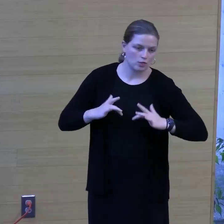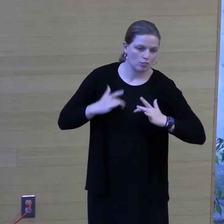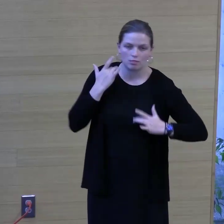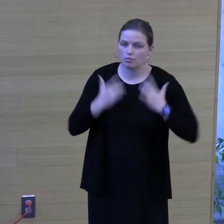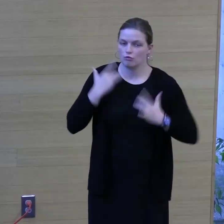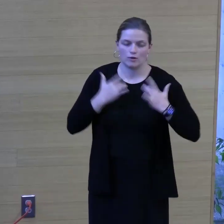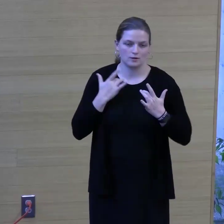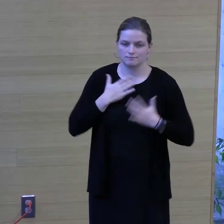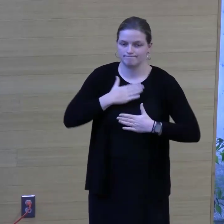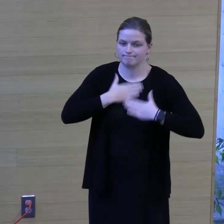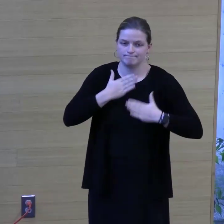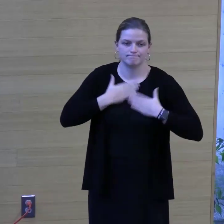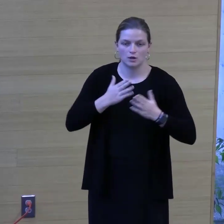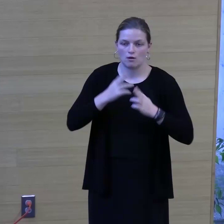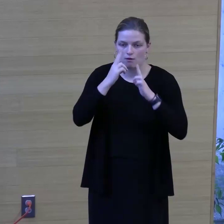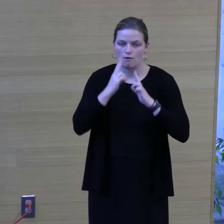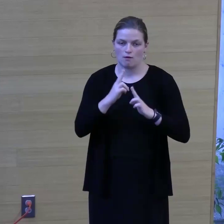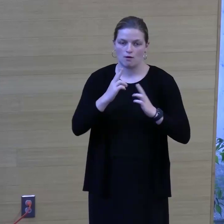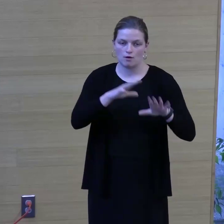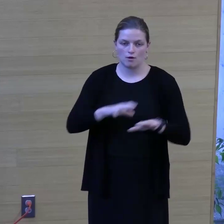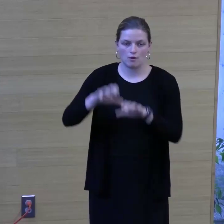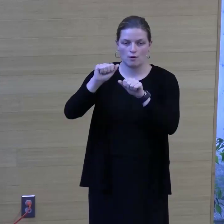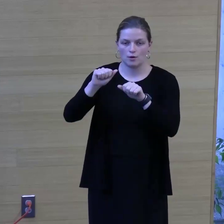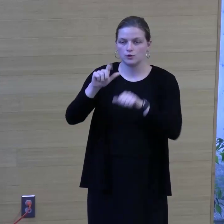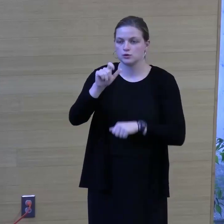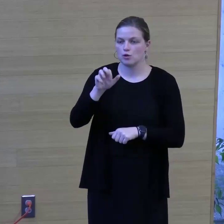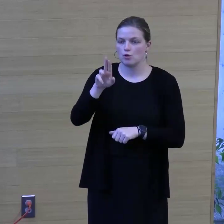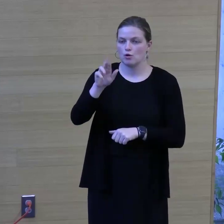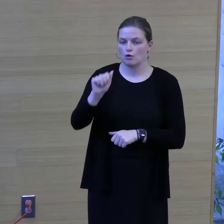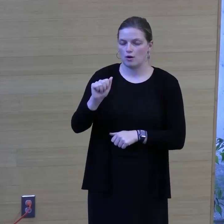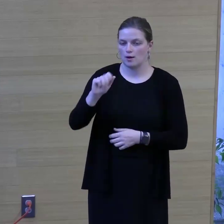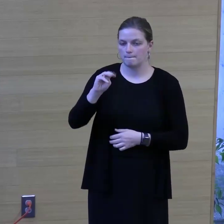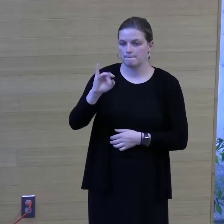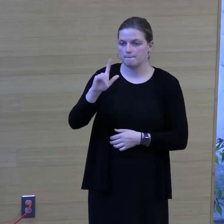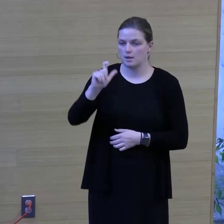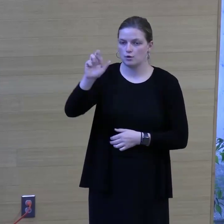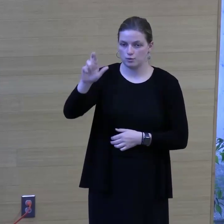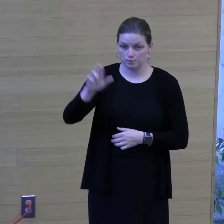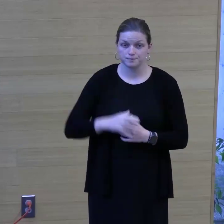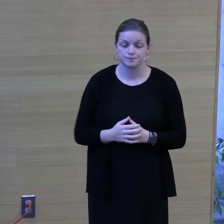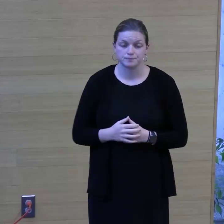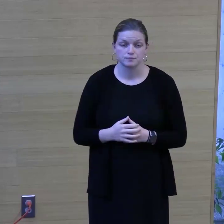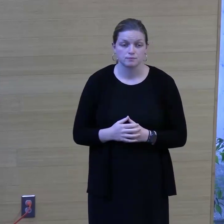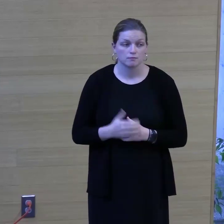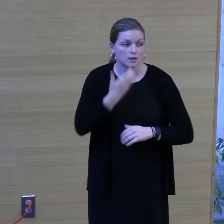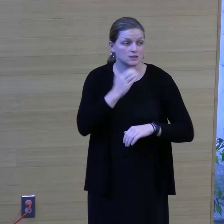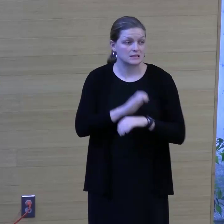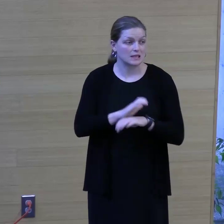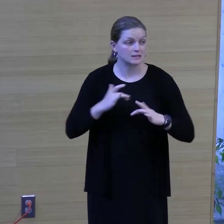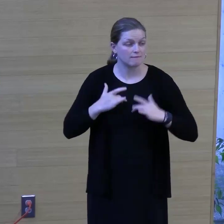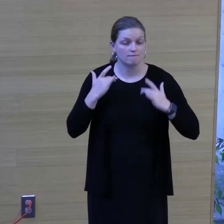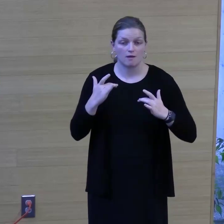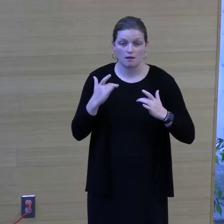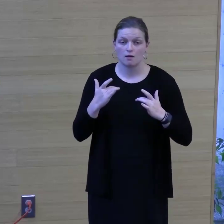we are delighted to honor and host the incredible Laura Miller. Tonight, we're going to, our event